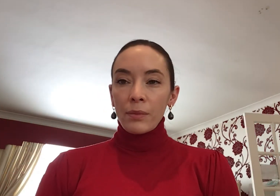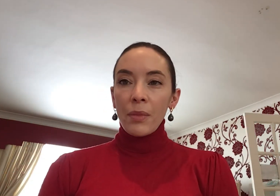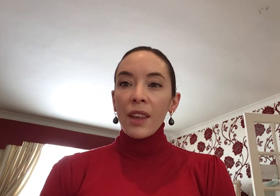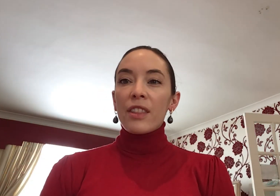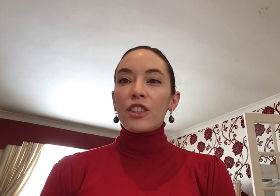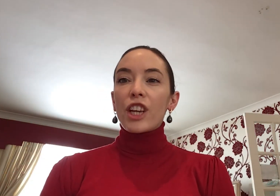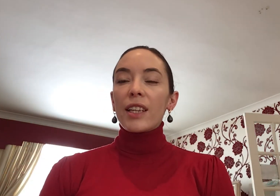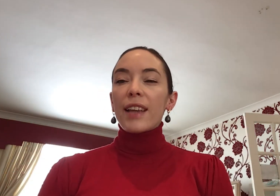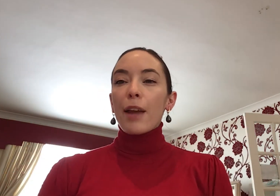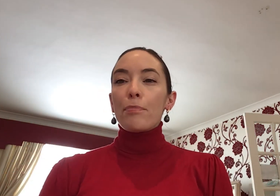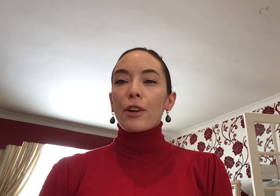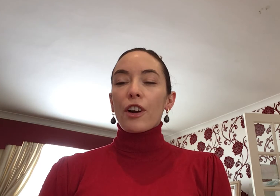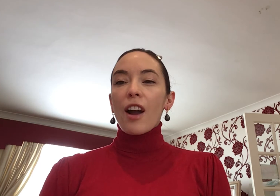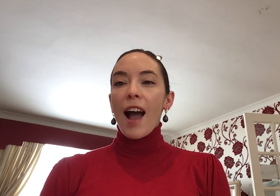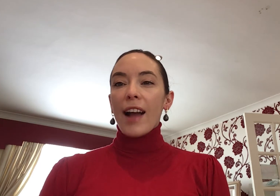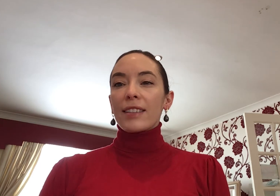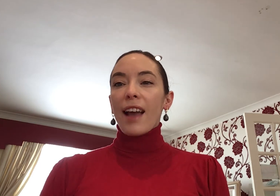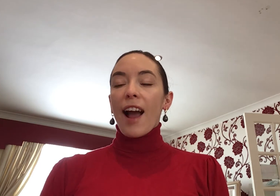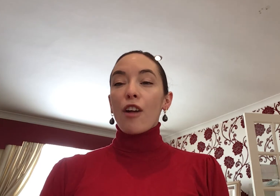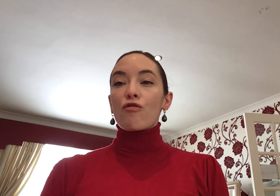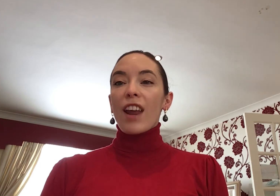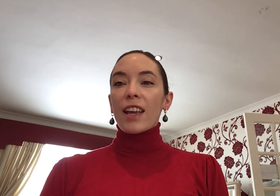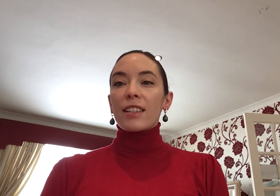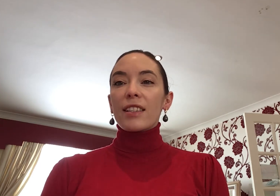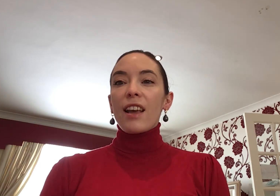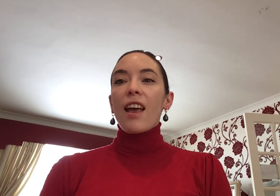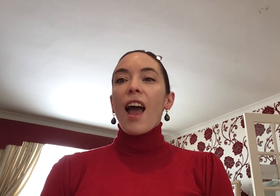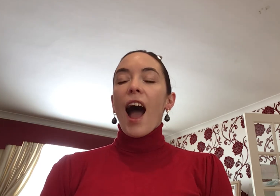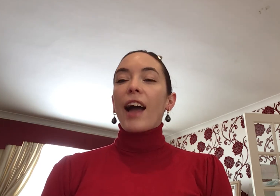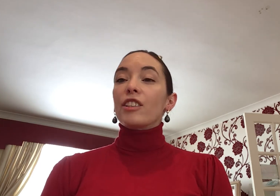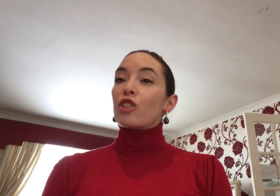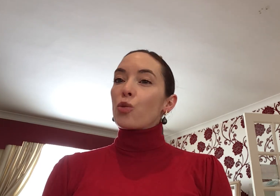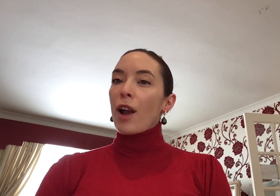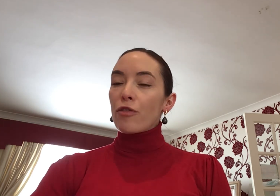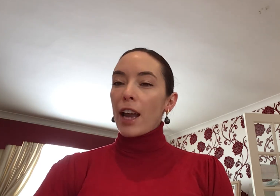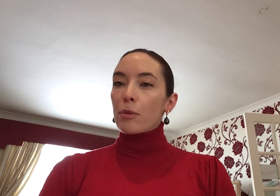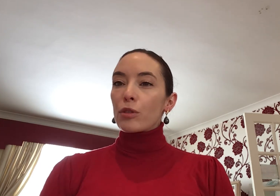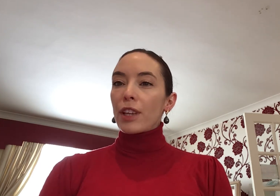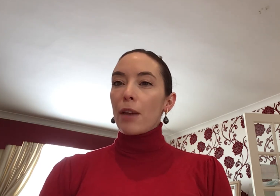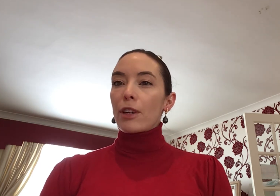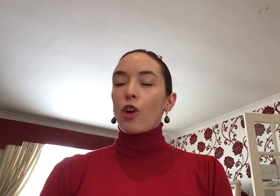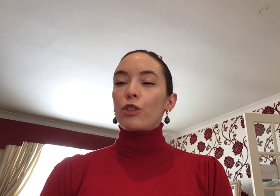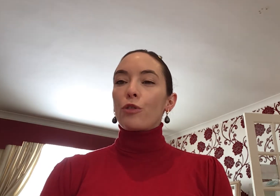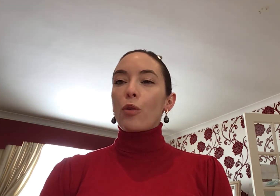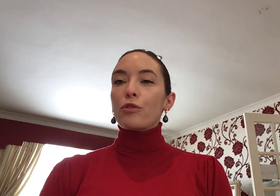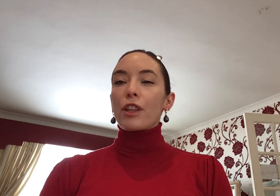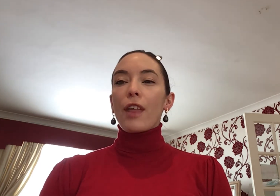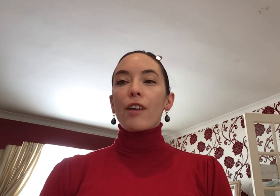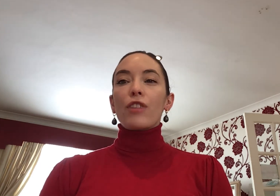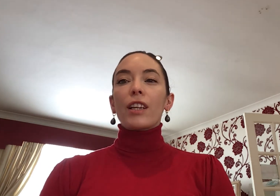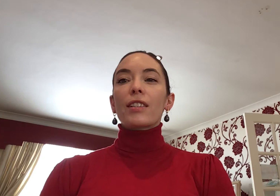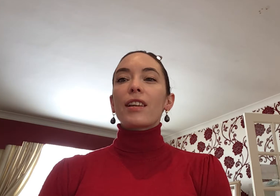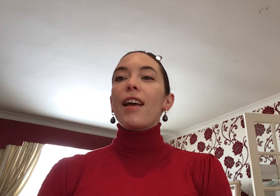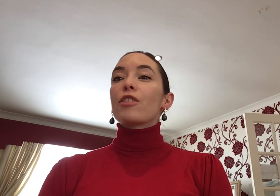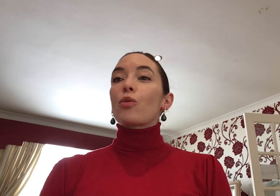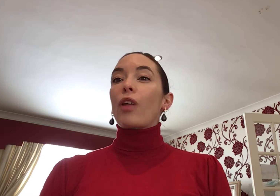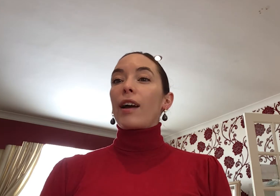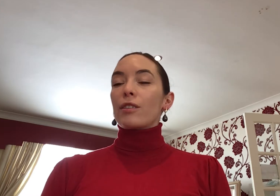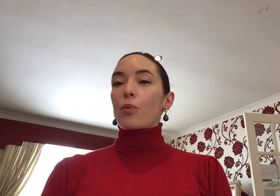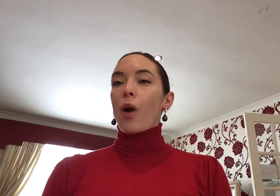The Jade Emperor had a race and 12 animals came and got involved in that race. So that's